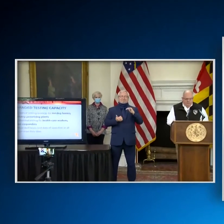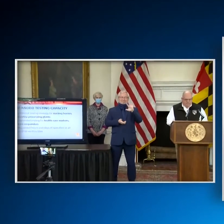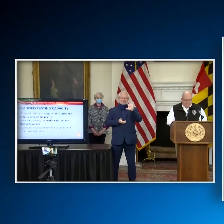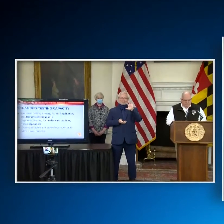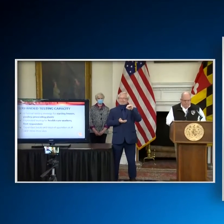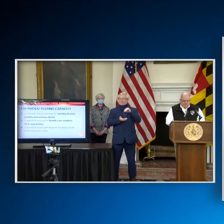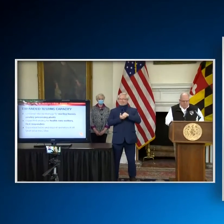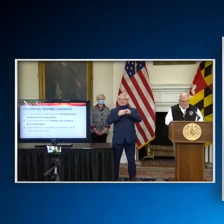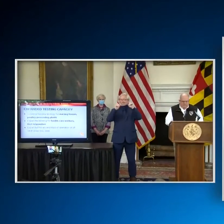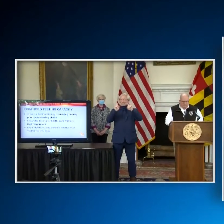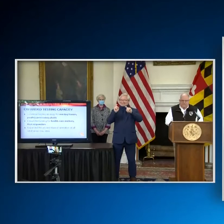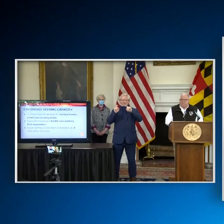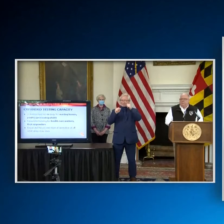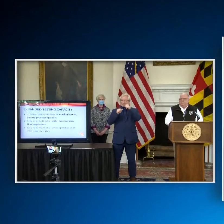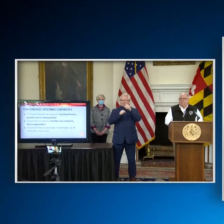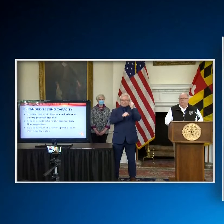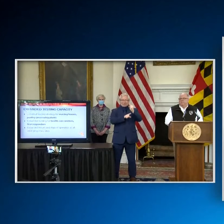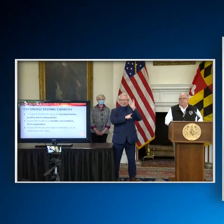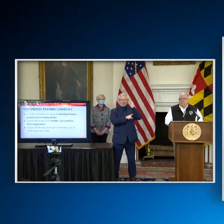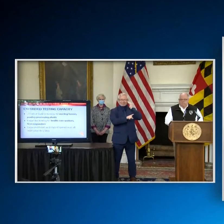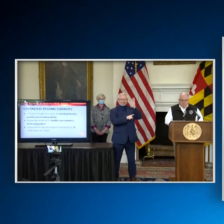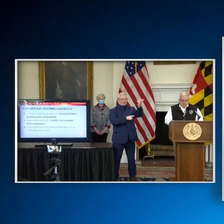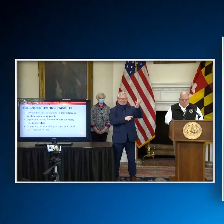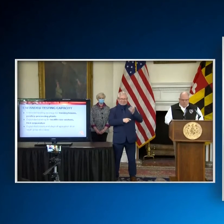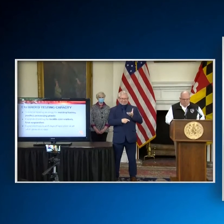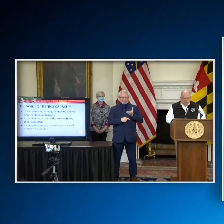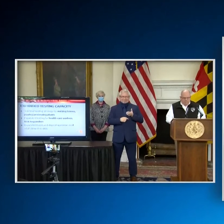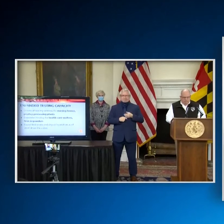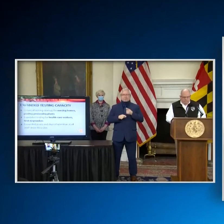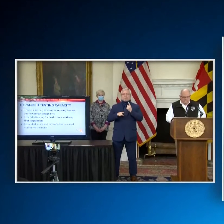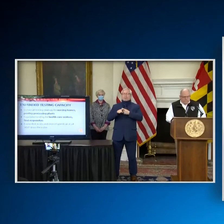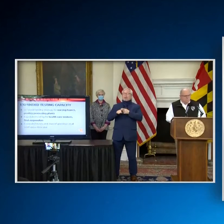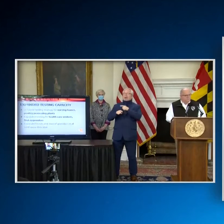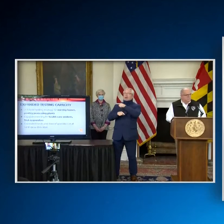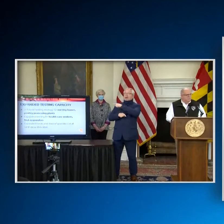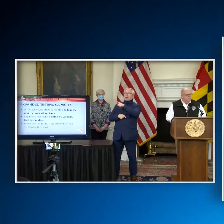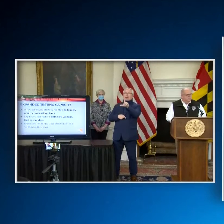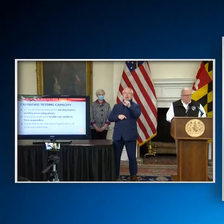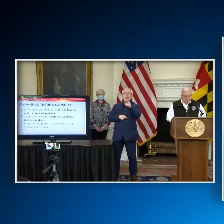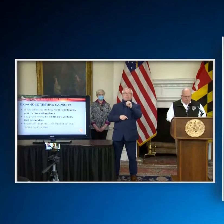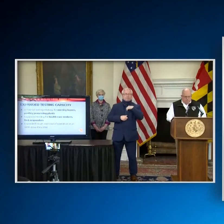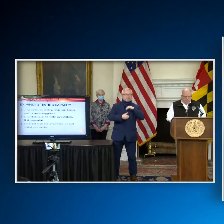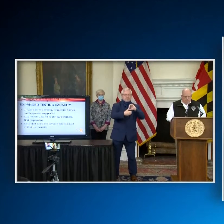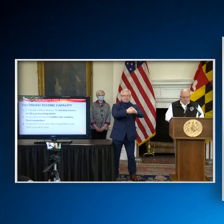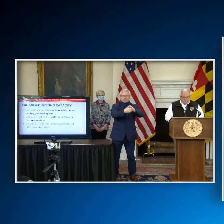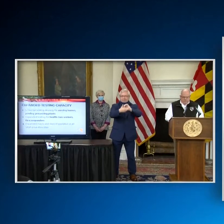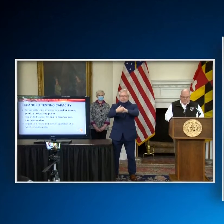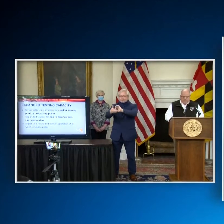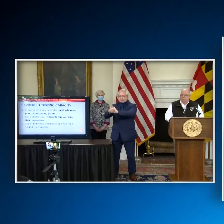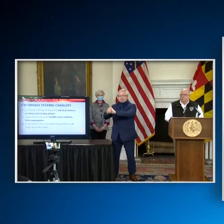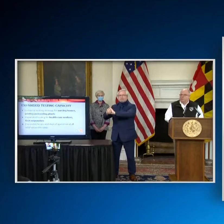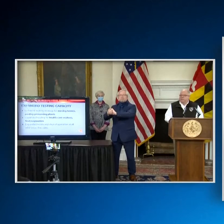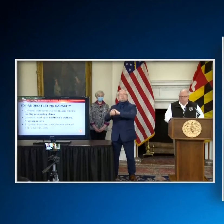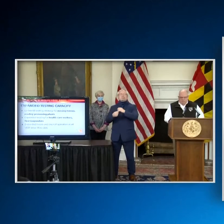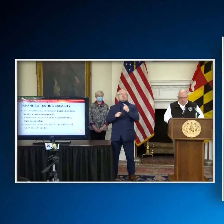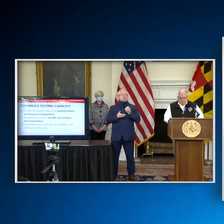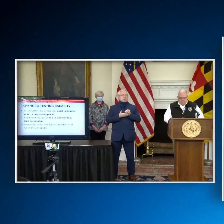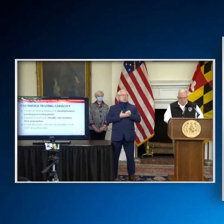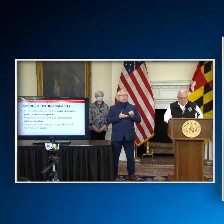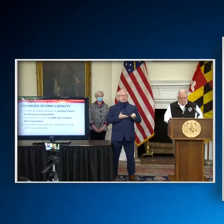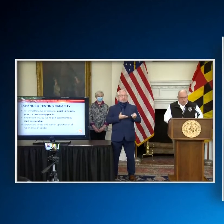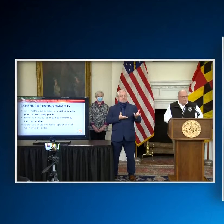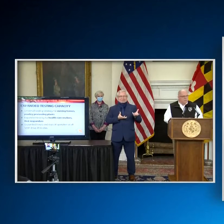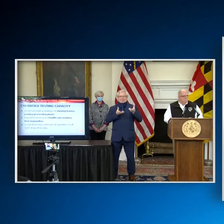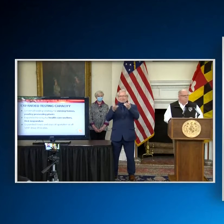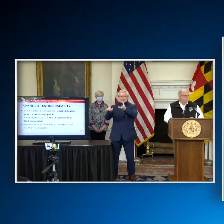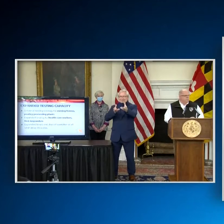increasing our lab capability, acquiring reagents and other materials, including a recent